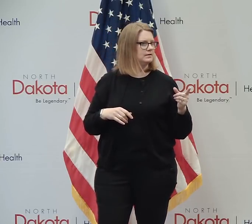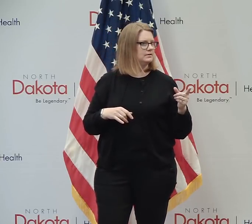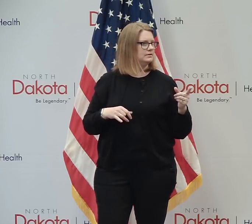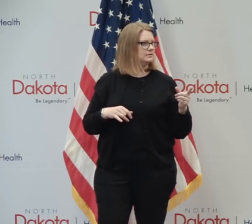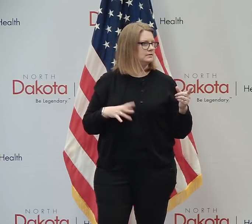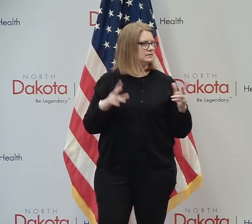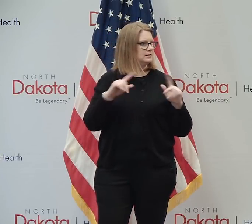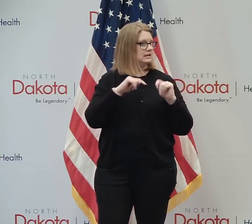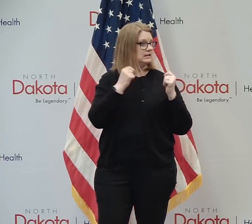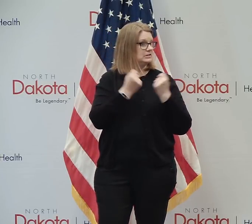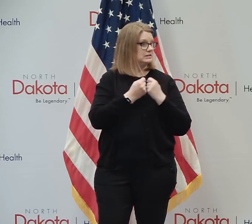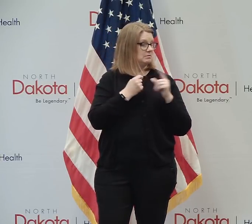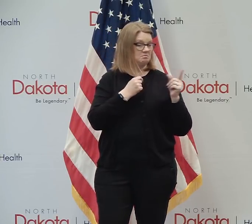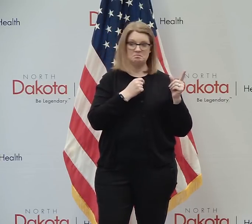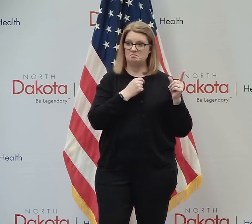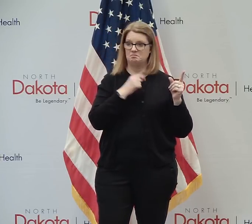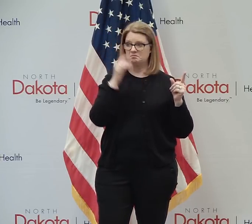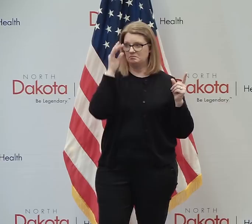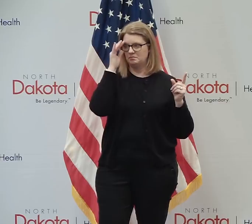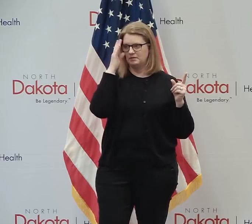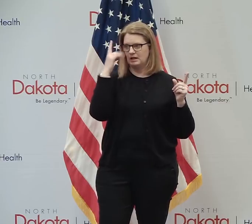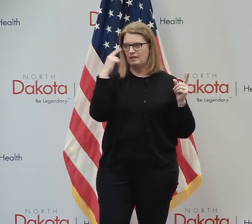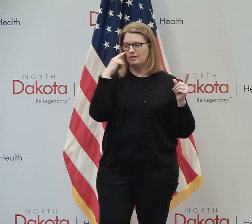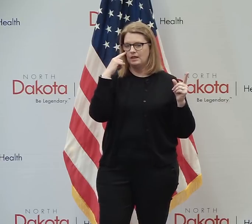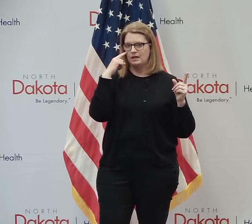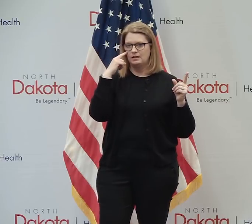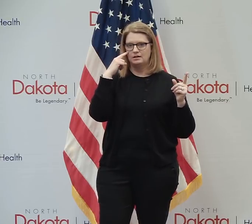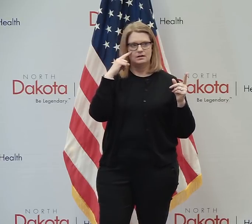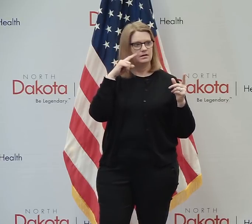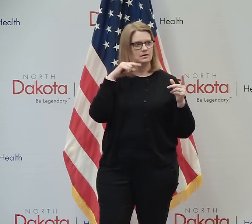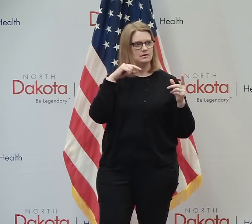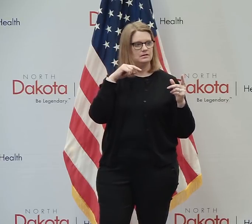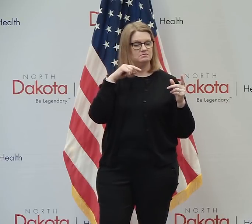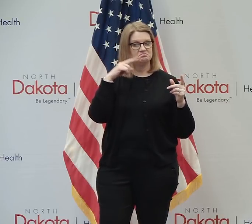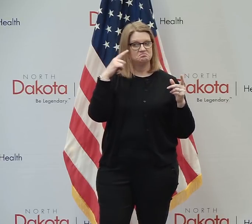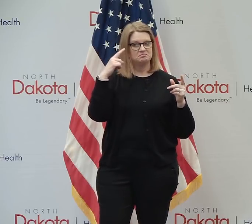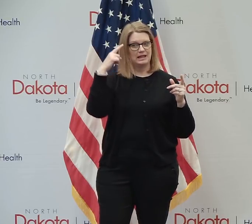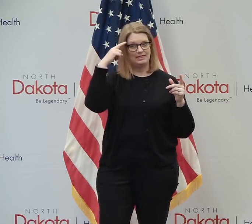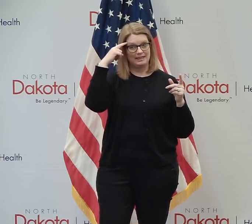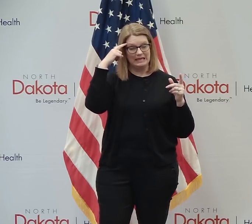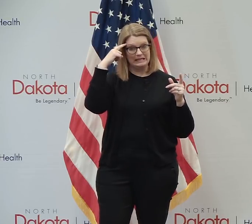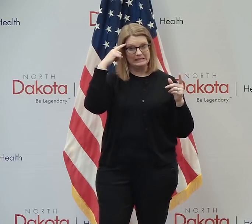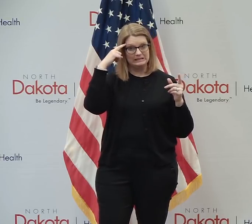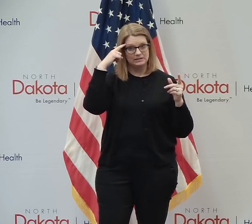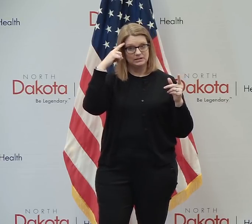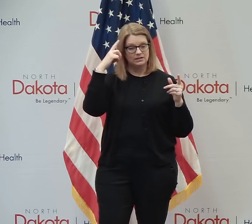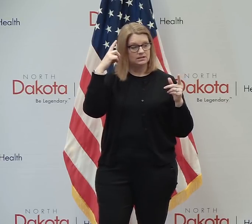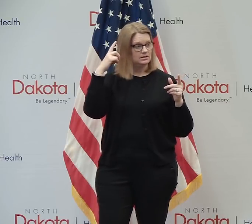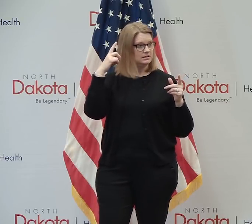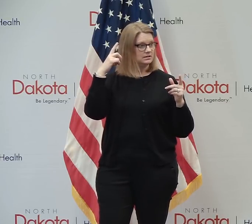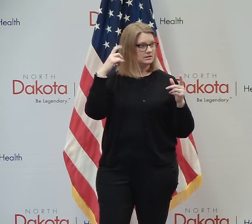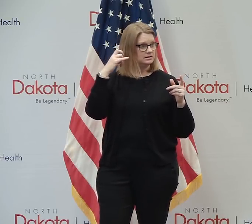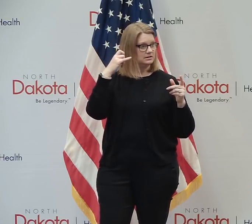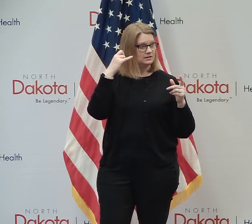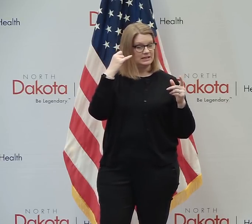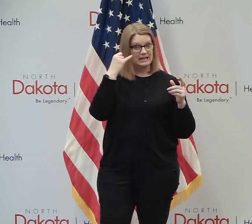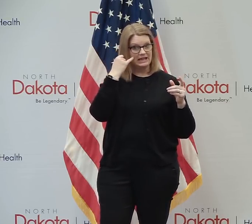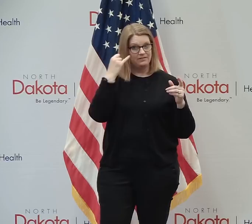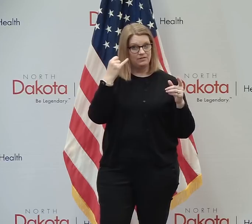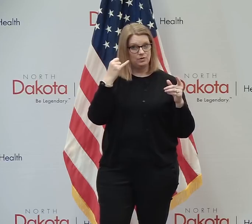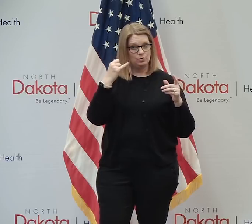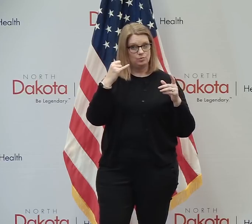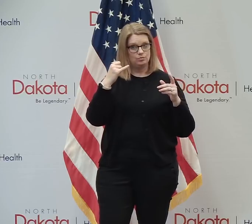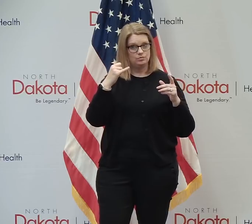looking to our team, but I think that we're saying that it is that if you look closely at